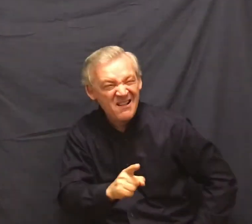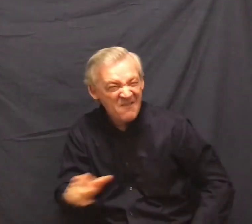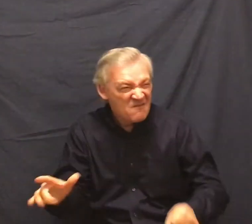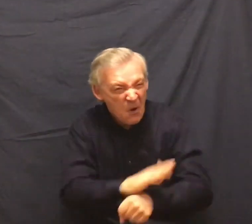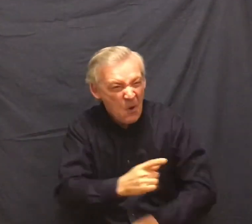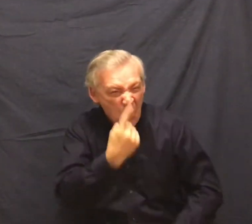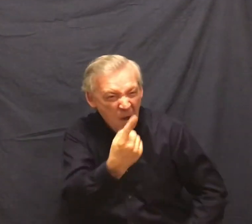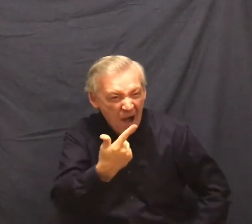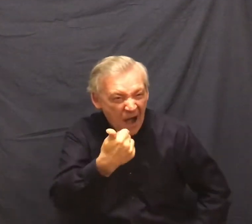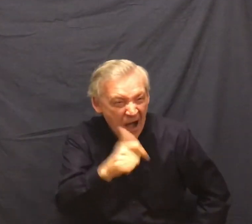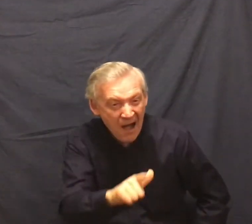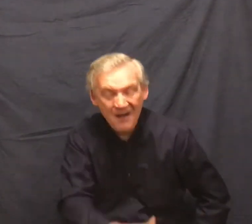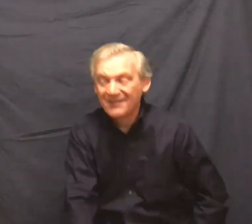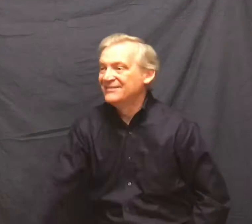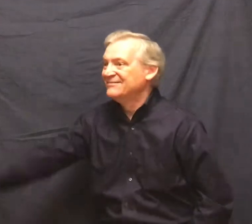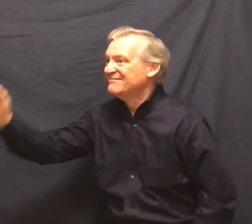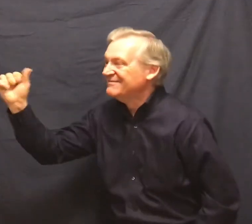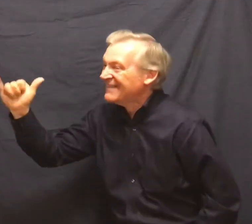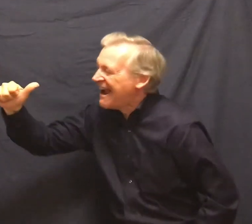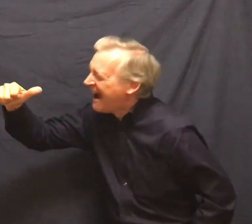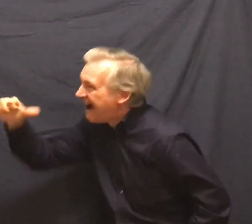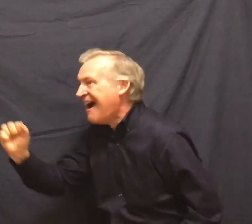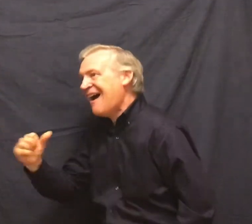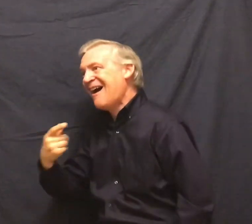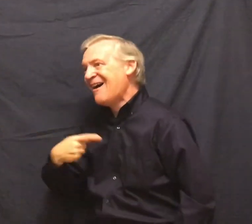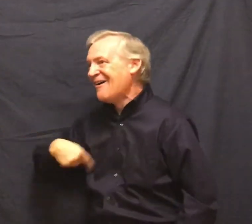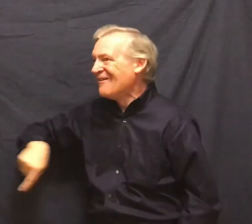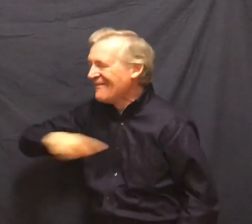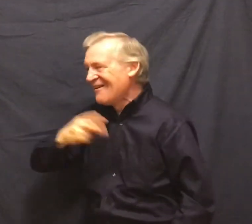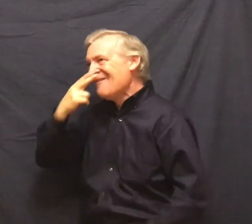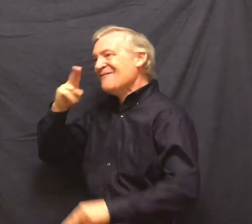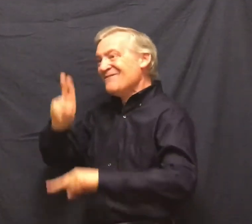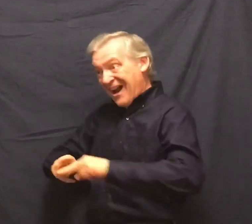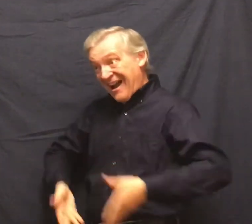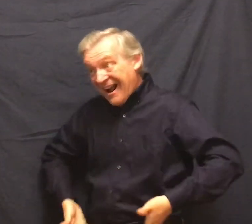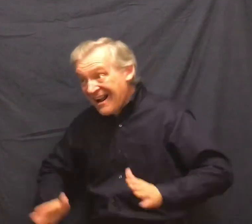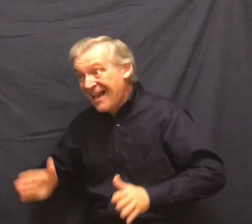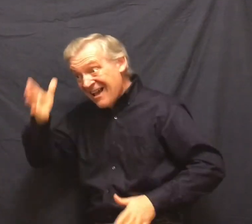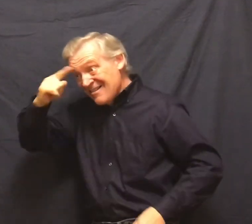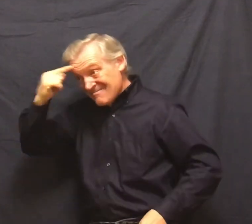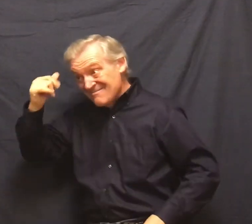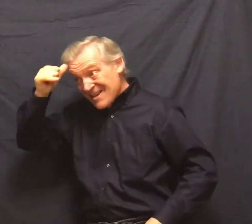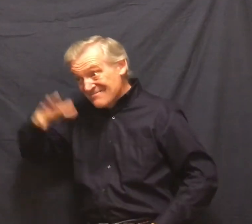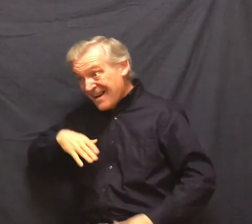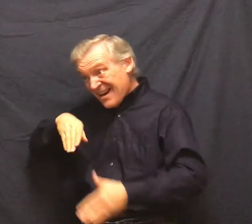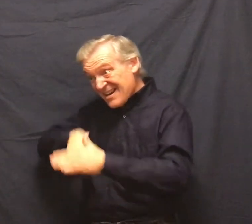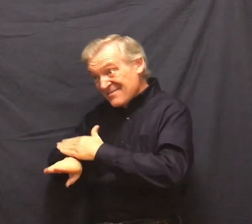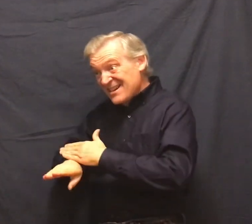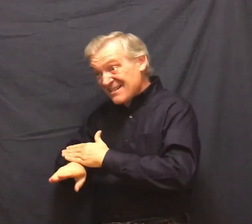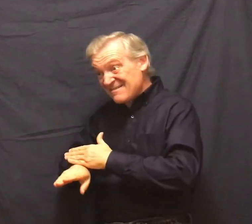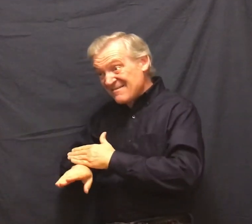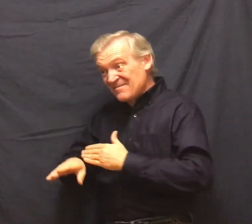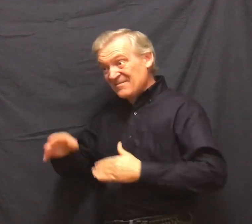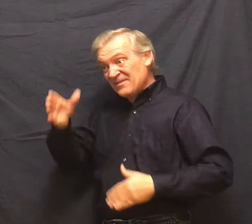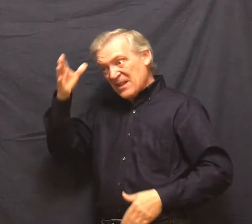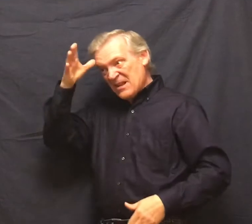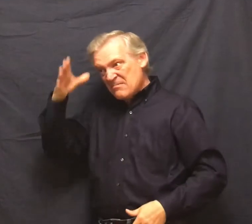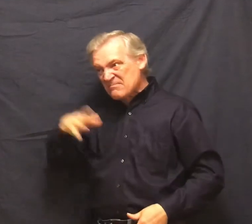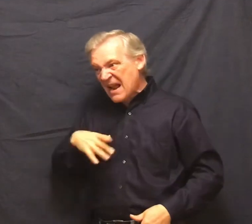"Yes, sir. Goodness, we had fun. They let the black guy come in that night. Little skinner named of Smitty took after the black